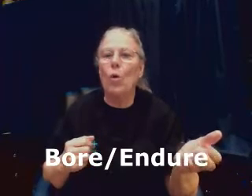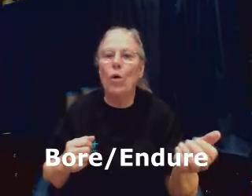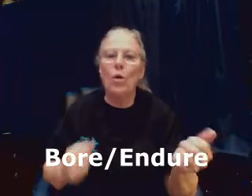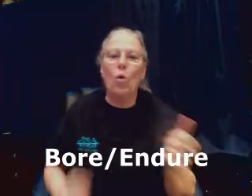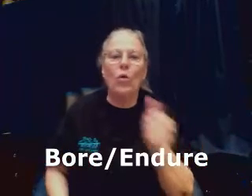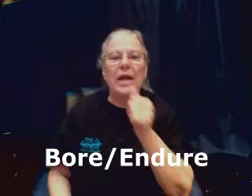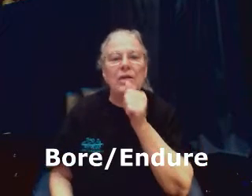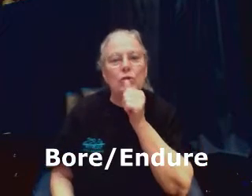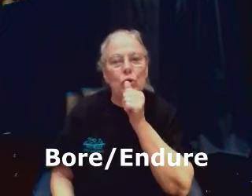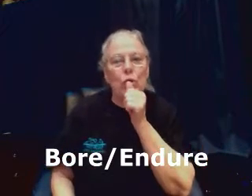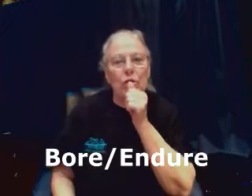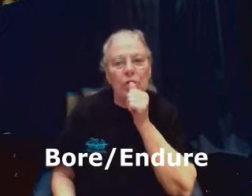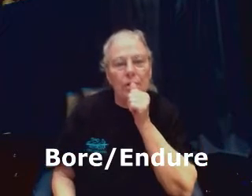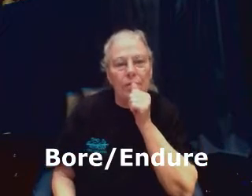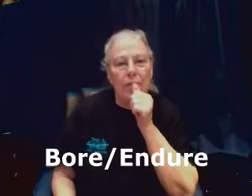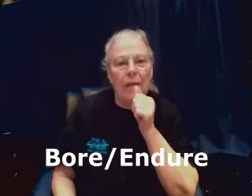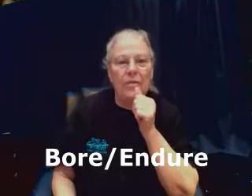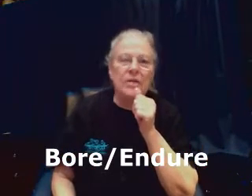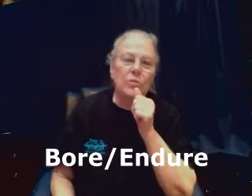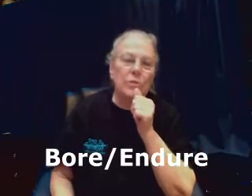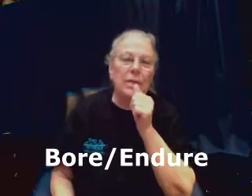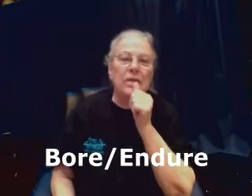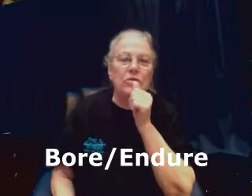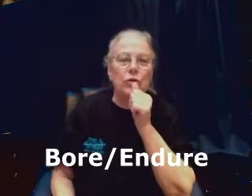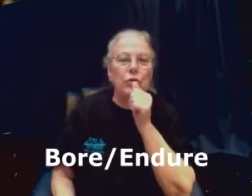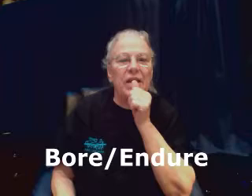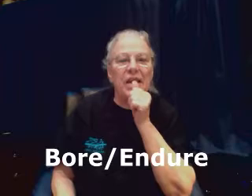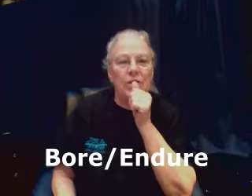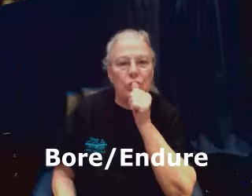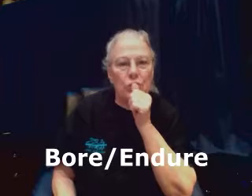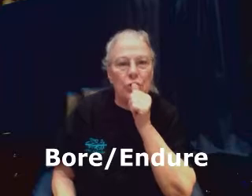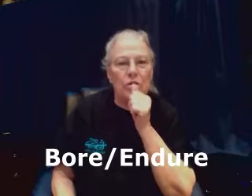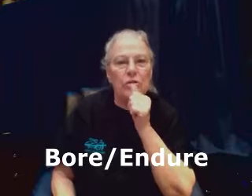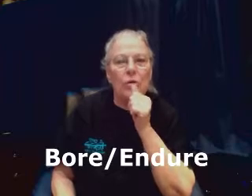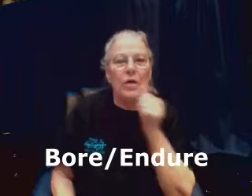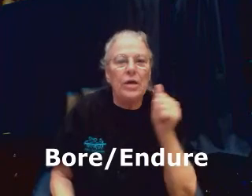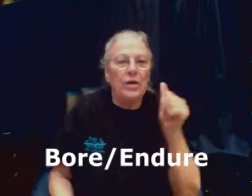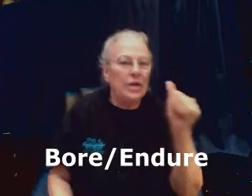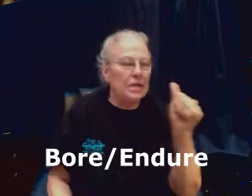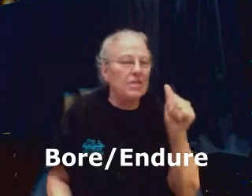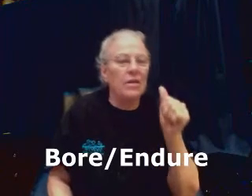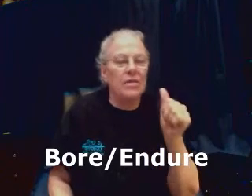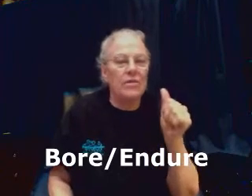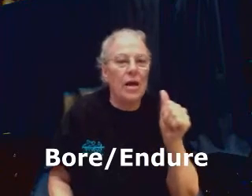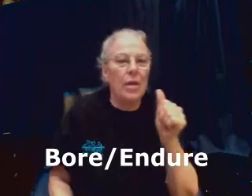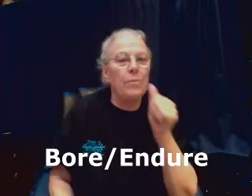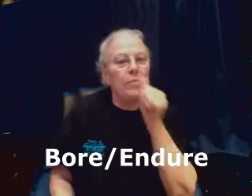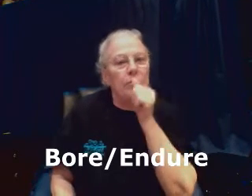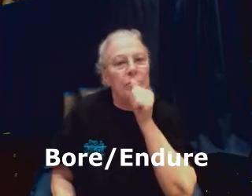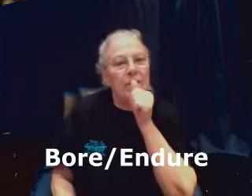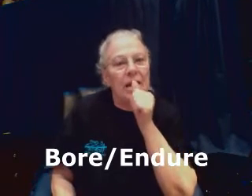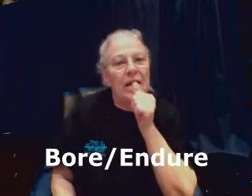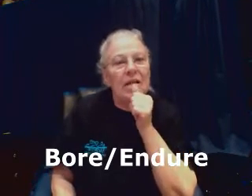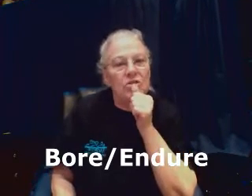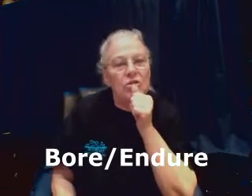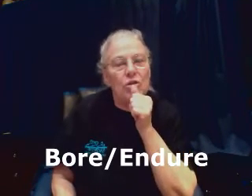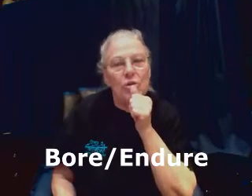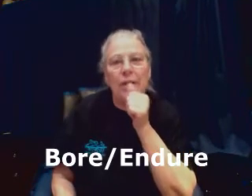Bore or endured, and this one means to endure, so it's the thumb against your